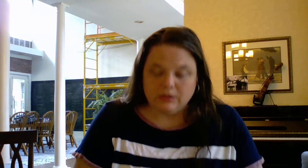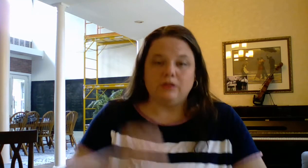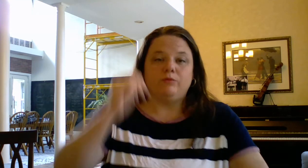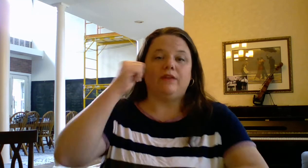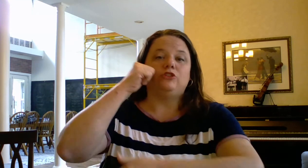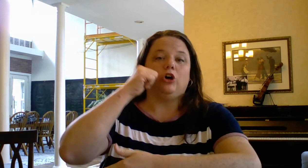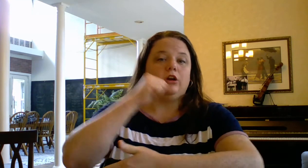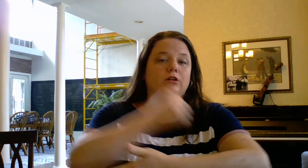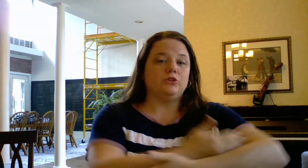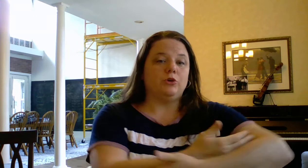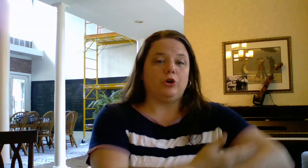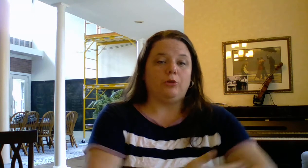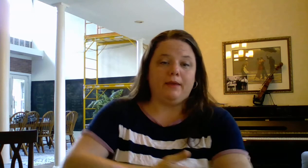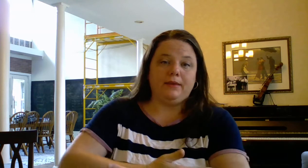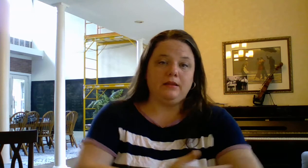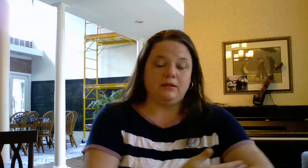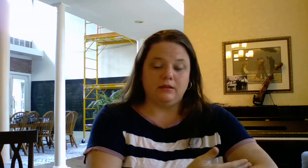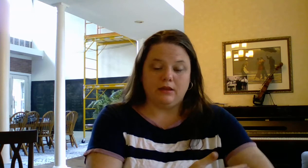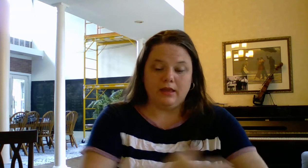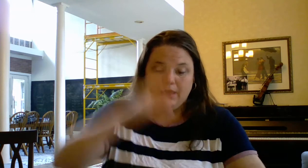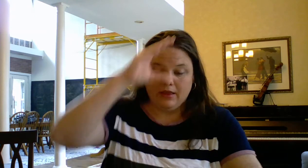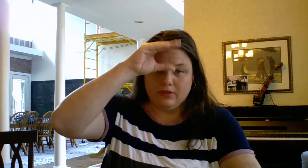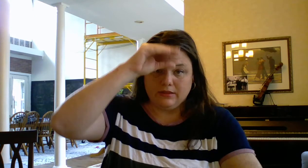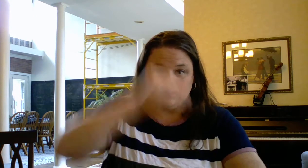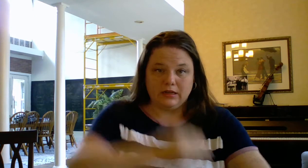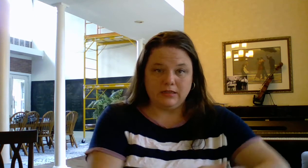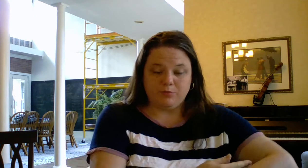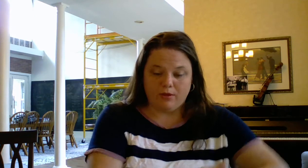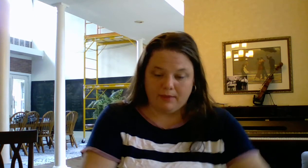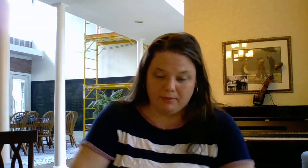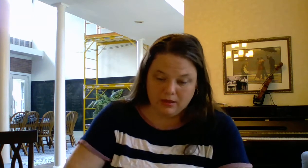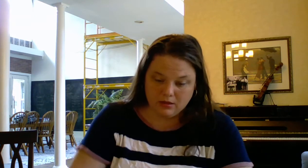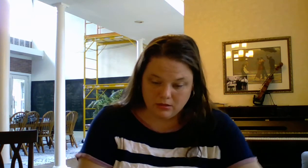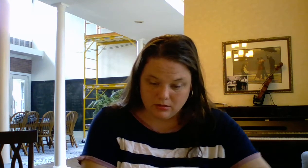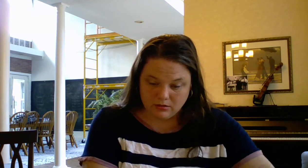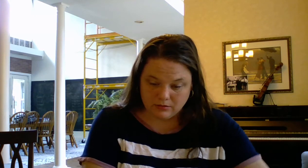We have daughter, so girl baby. Then son is boy baby.